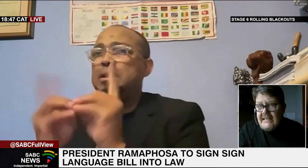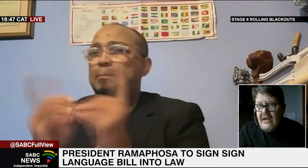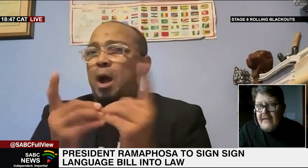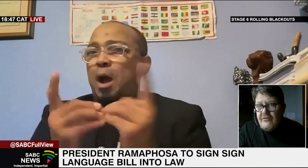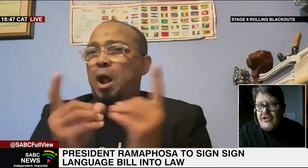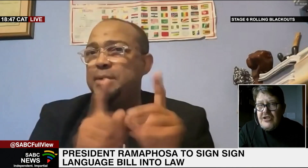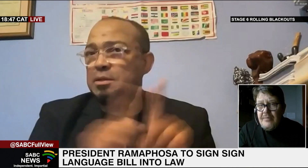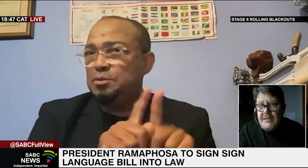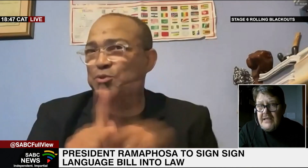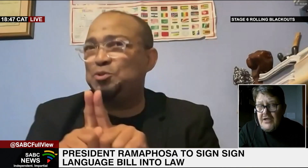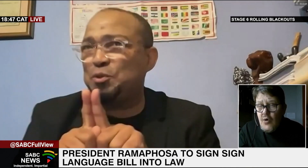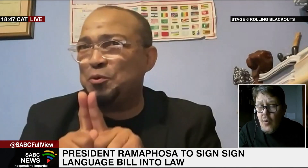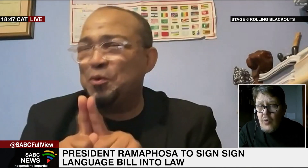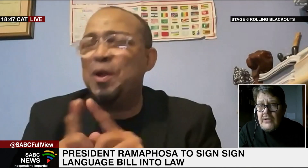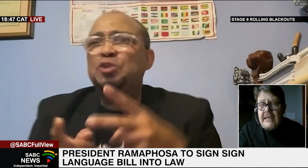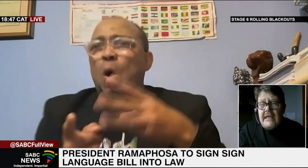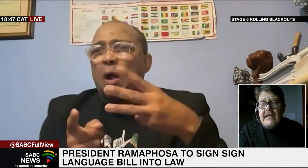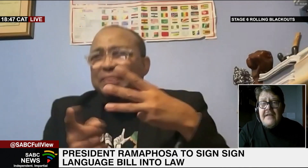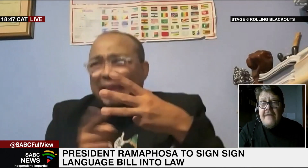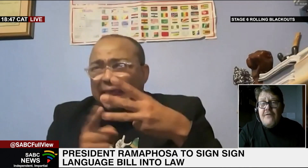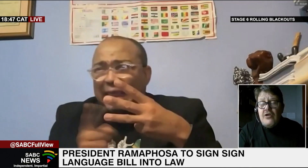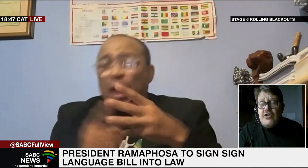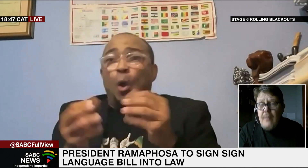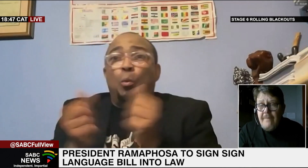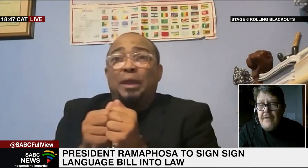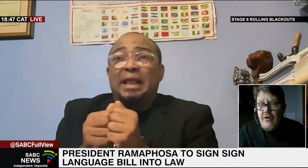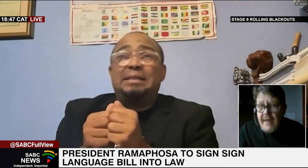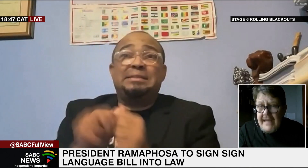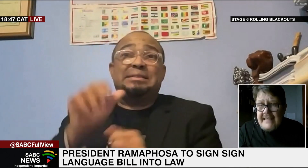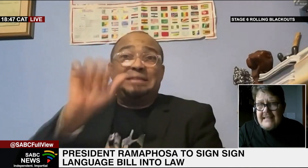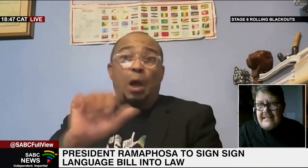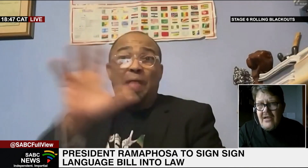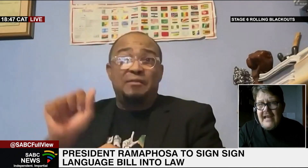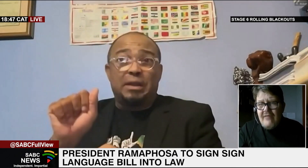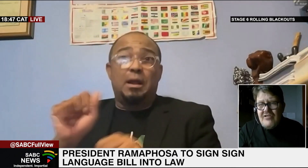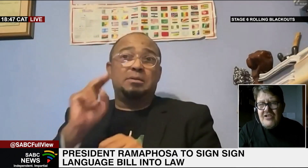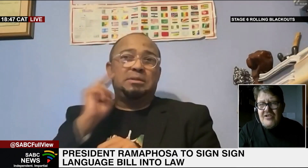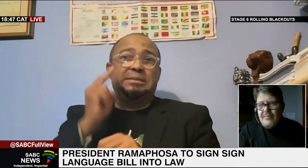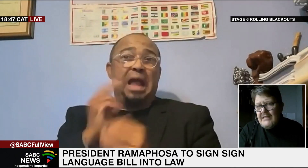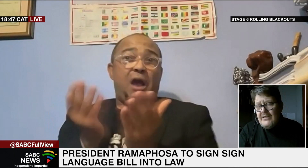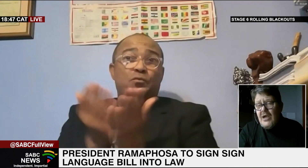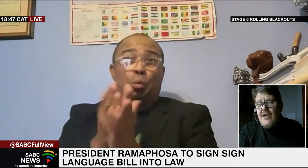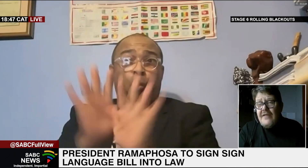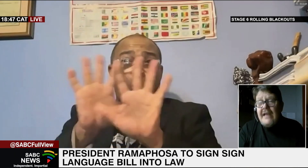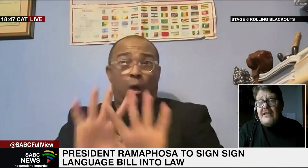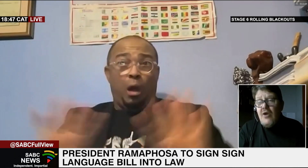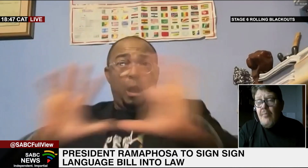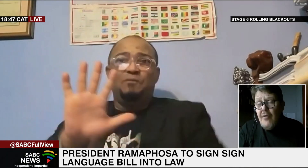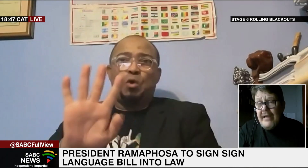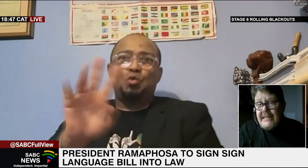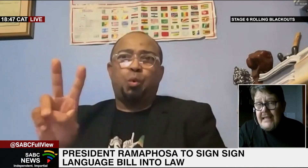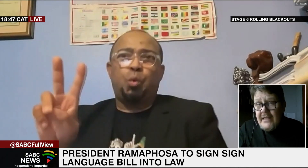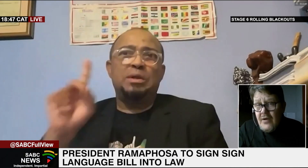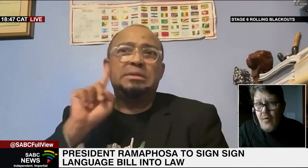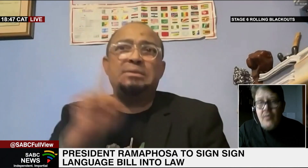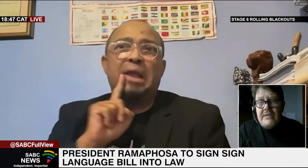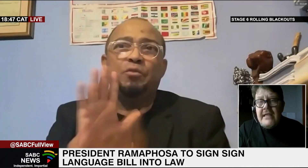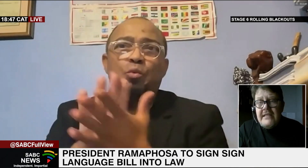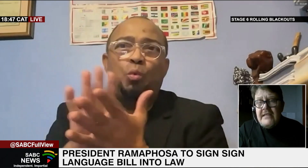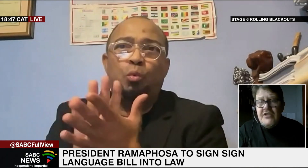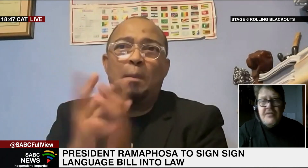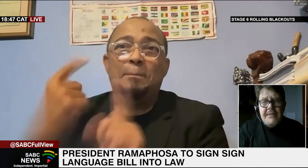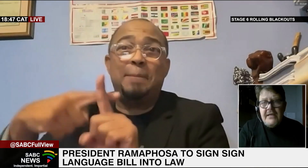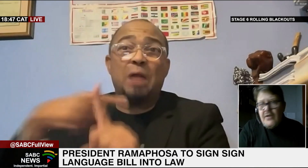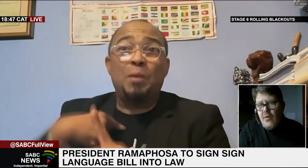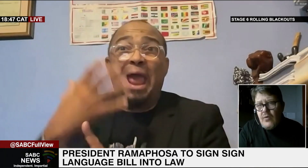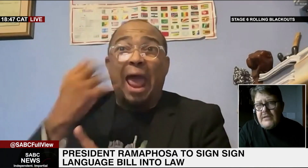African Sign Language interpreters in the courts. They've got 12 accredited sign language interpreters that is operating in the courts and